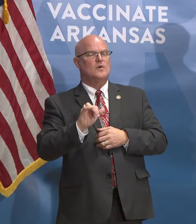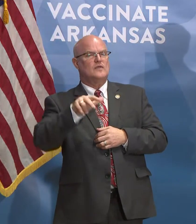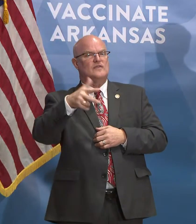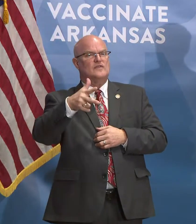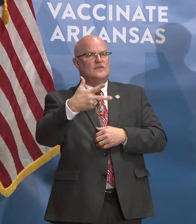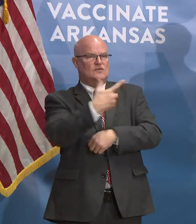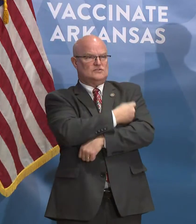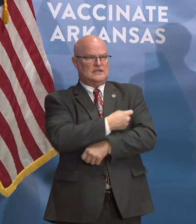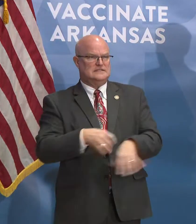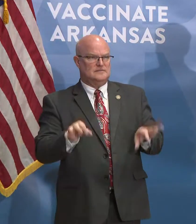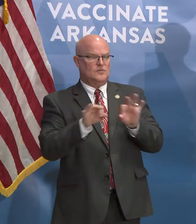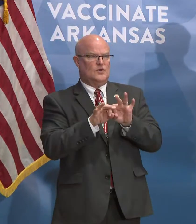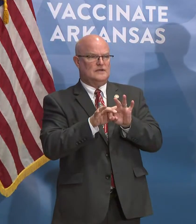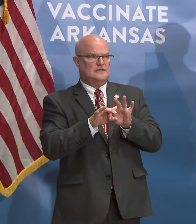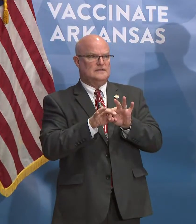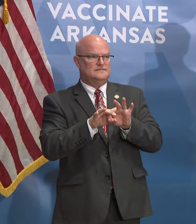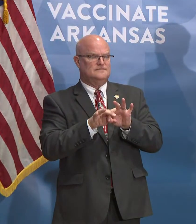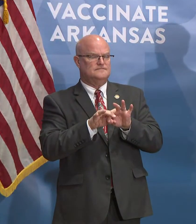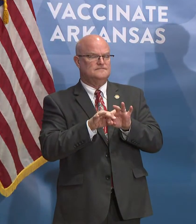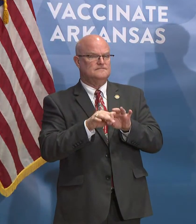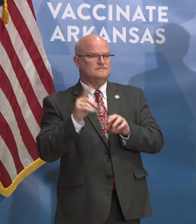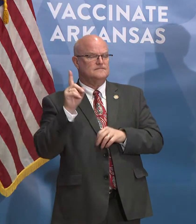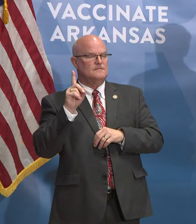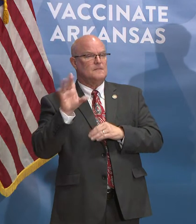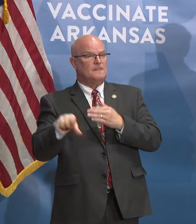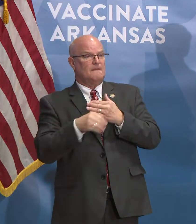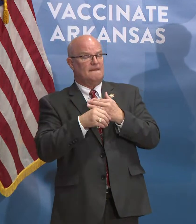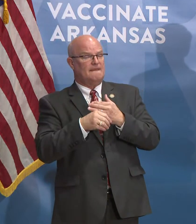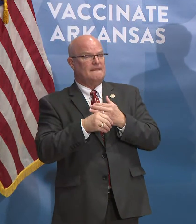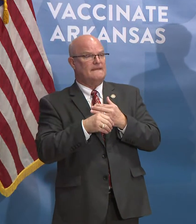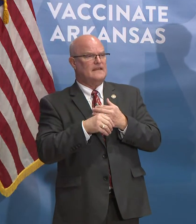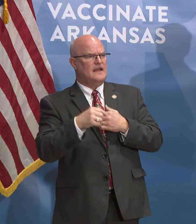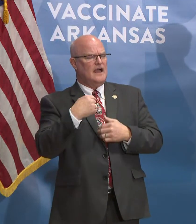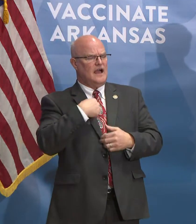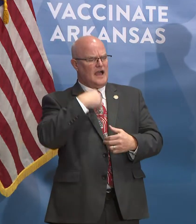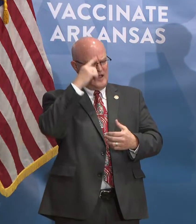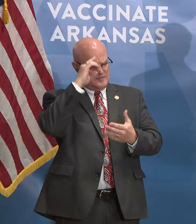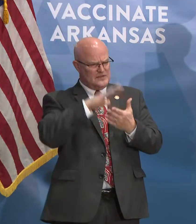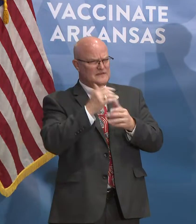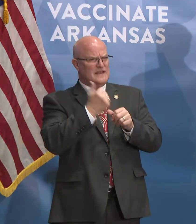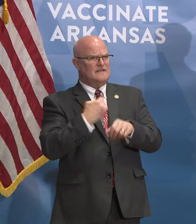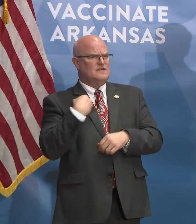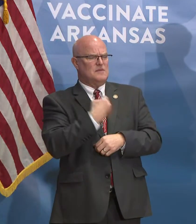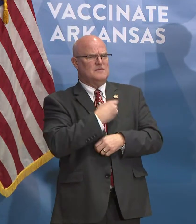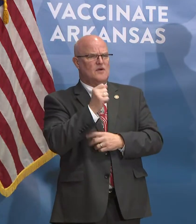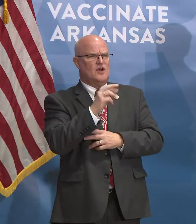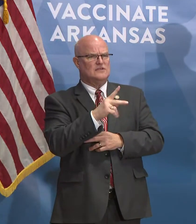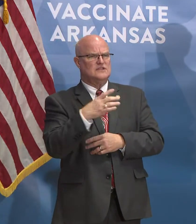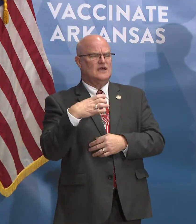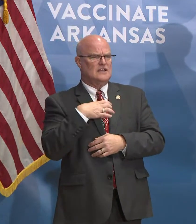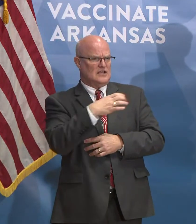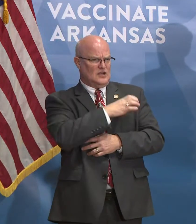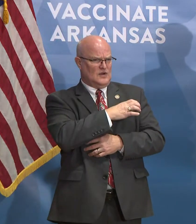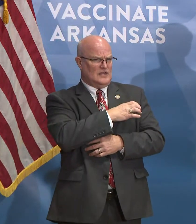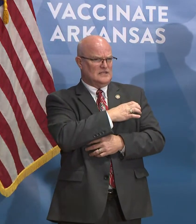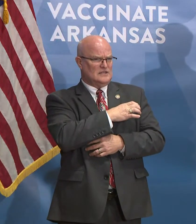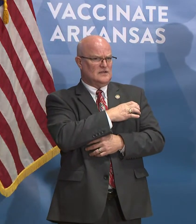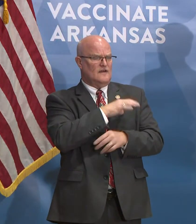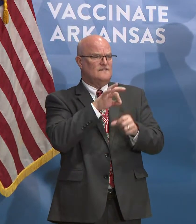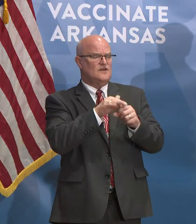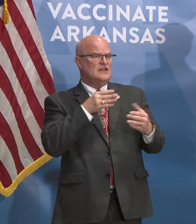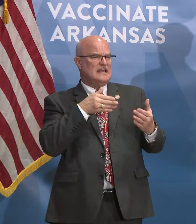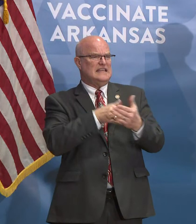are. And a follow-up question, if I could. I believe every member of Arkansas's congressional delegation voted against